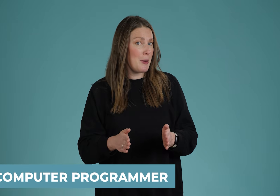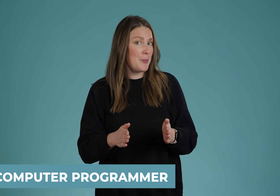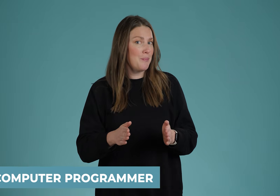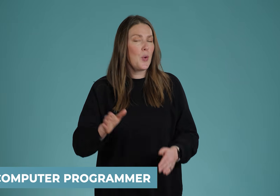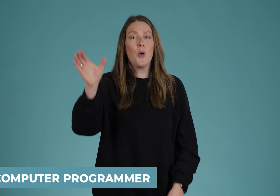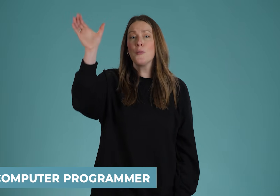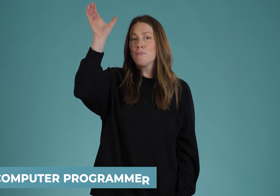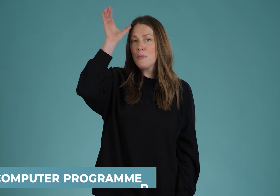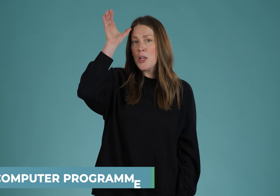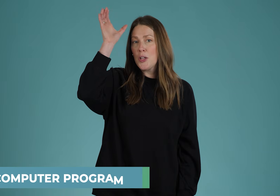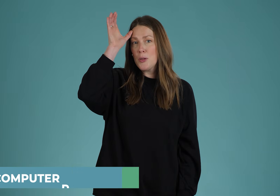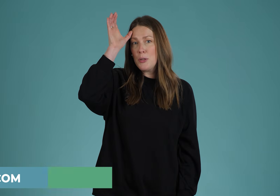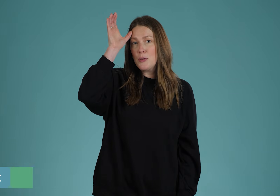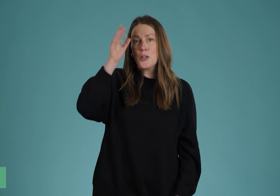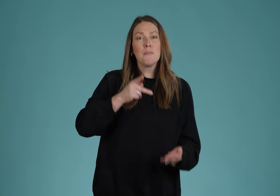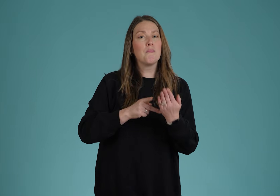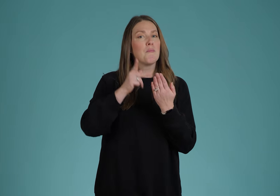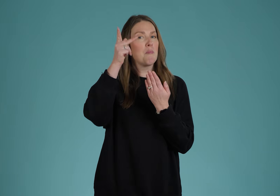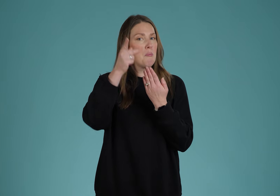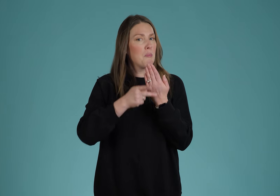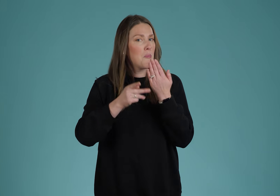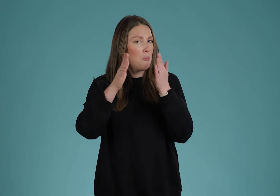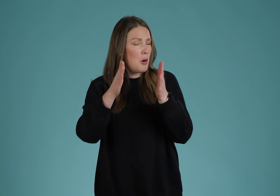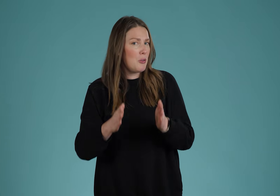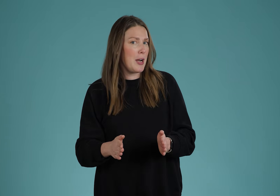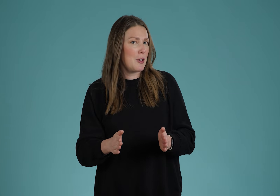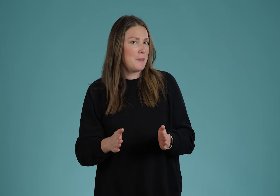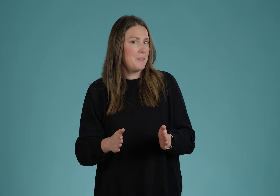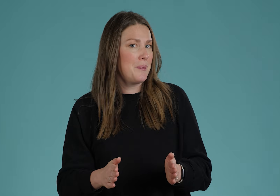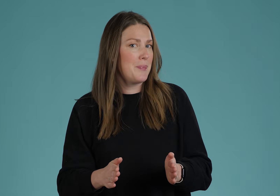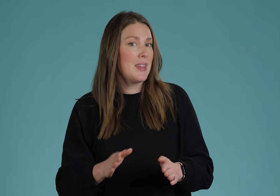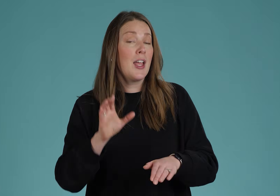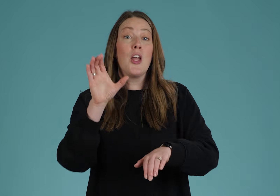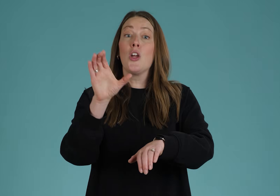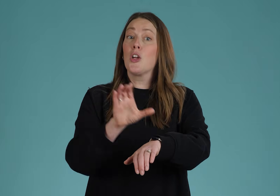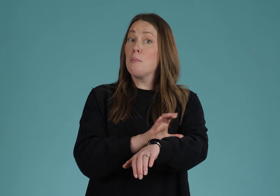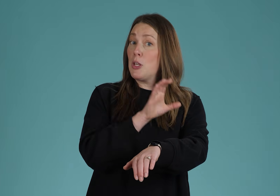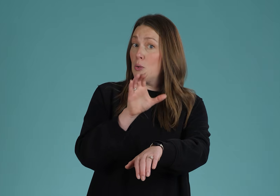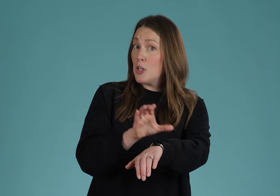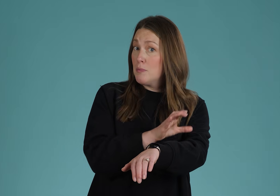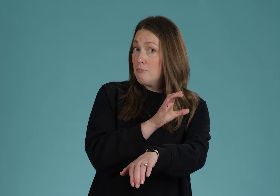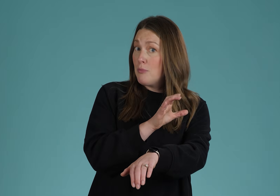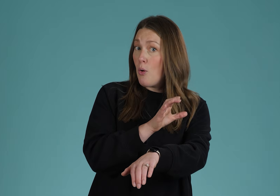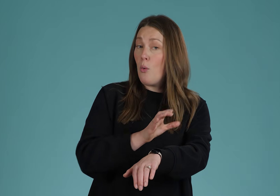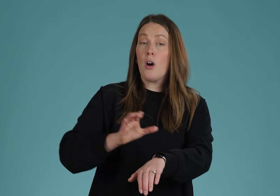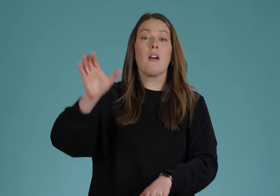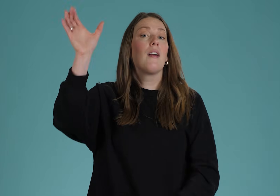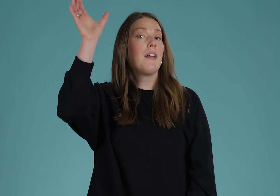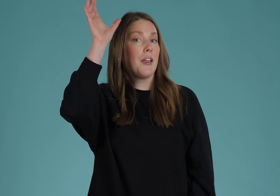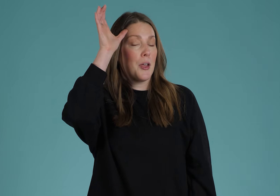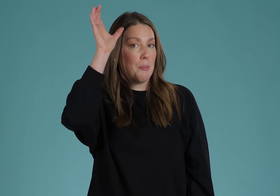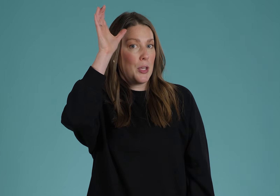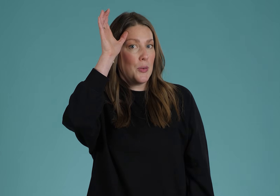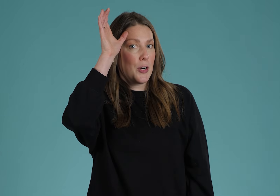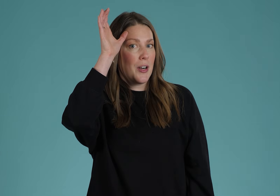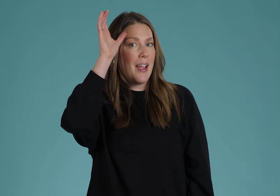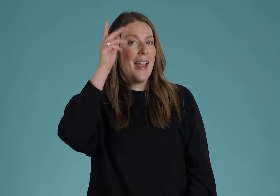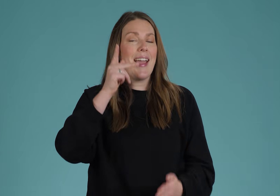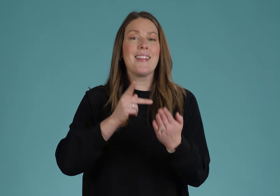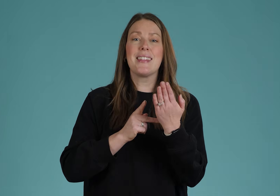programmer or computer programmer. Computer or computer and the